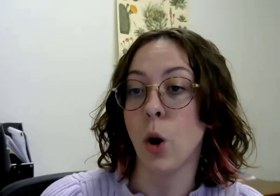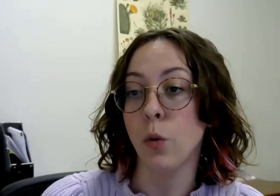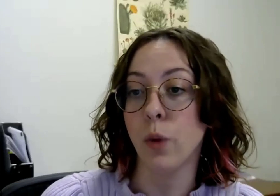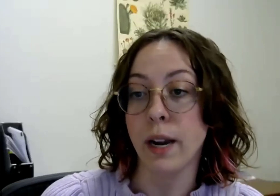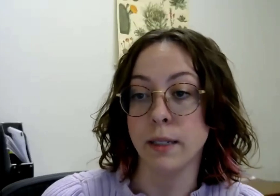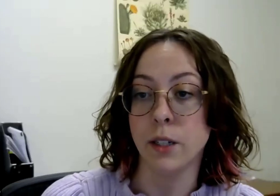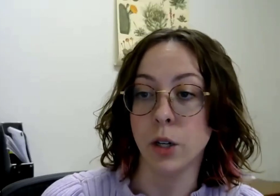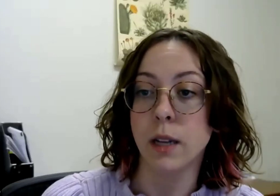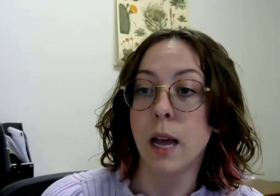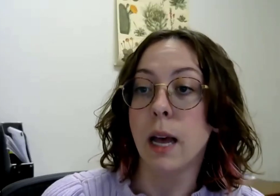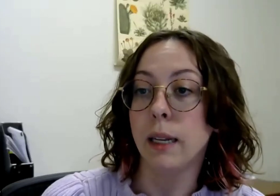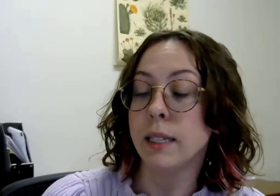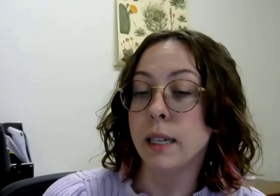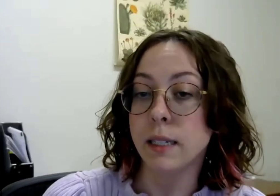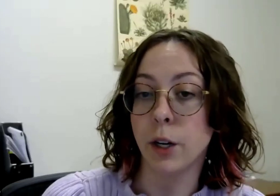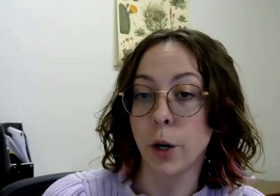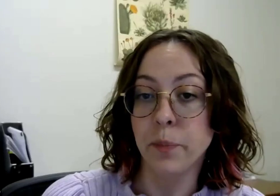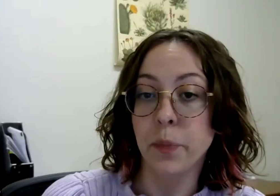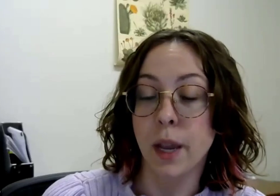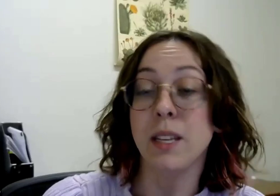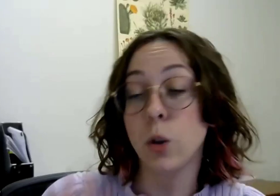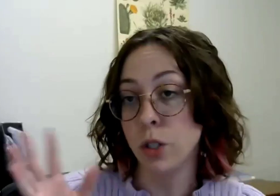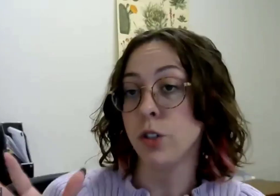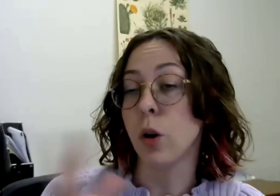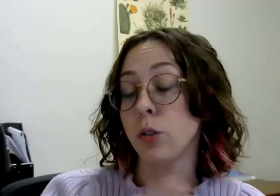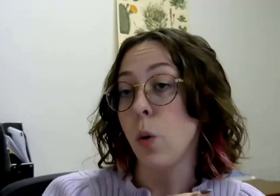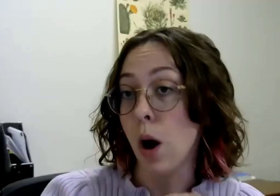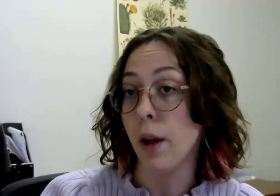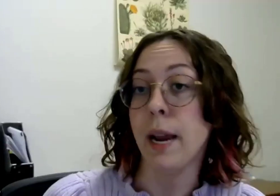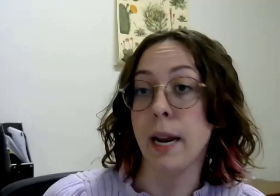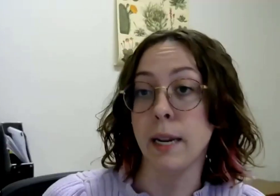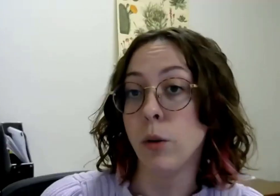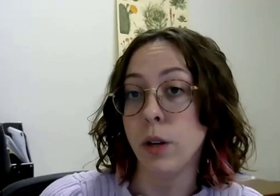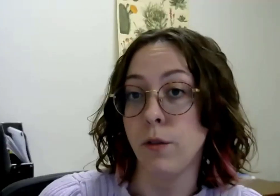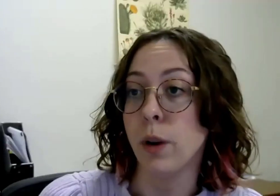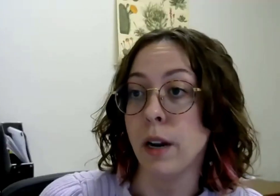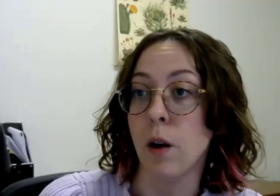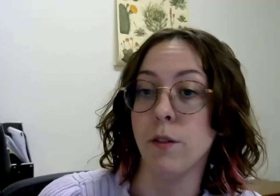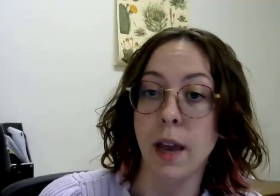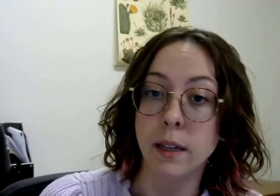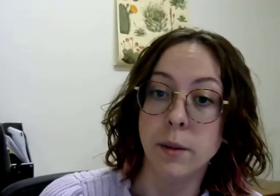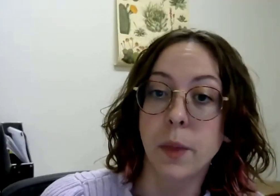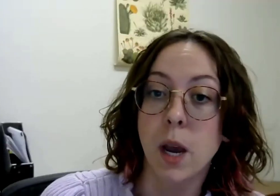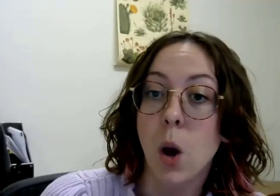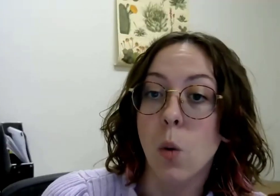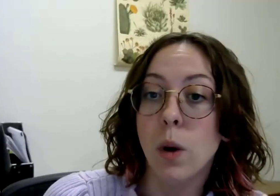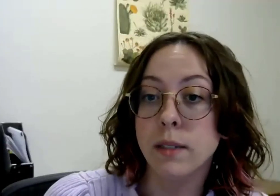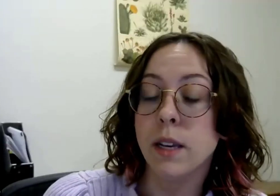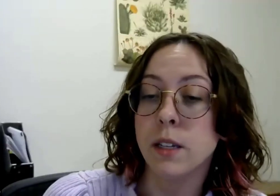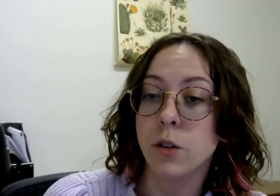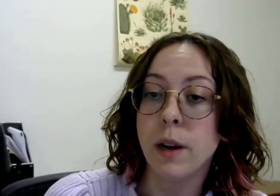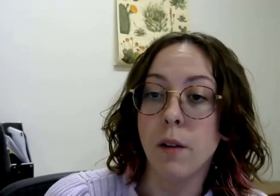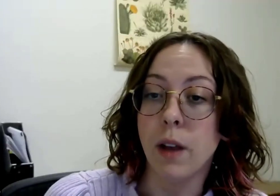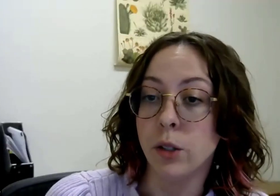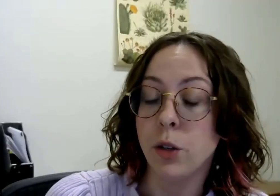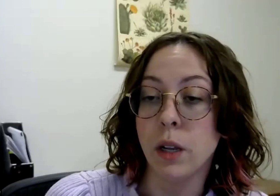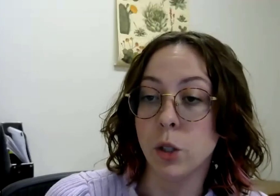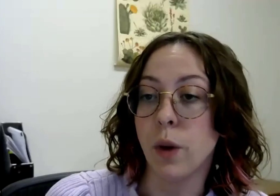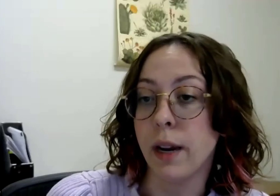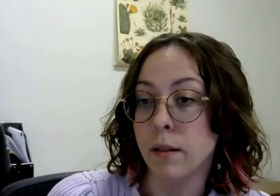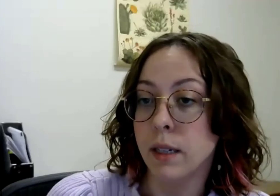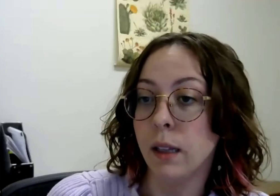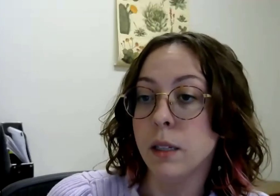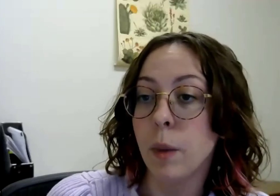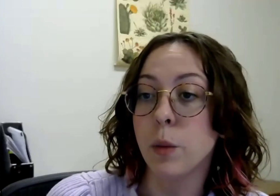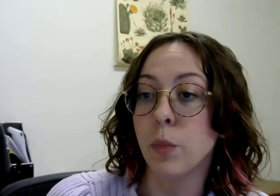writing in our own writing centers, let's consider, and these questions are also on the handout if you're reading off of that, what does the history of L2